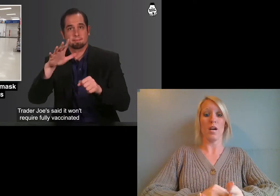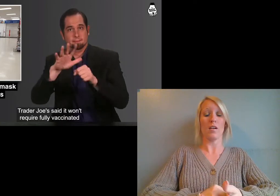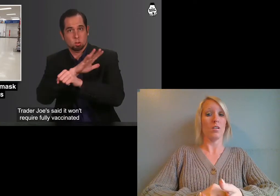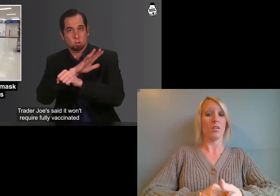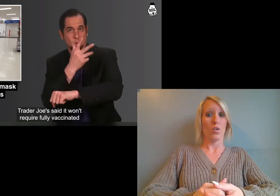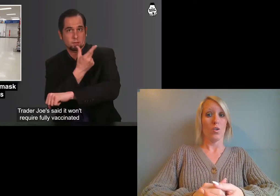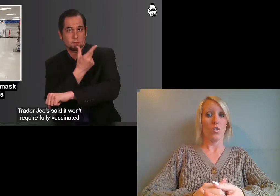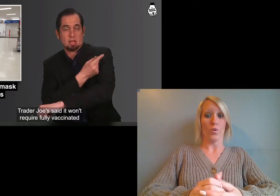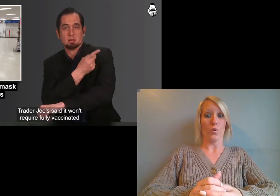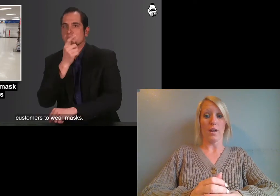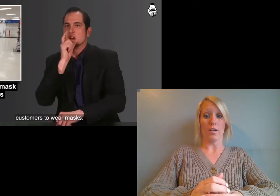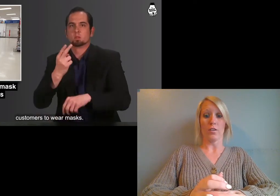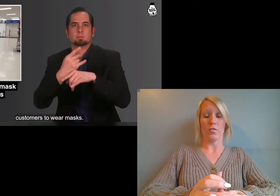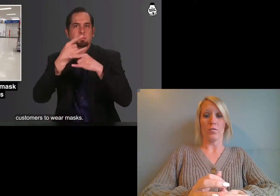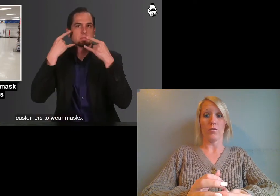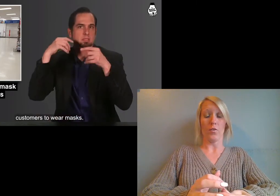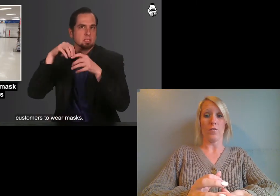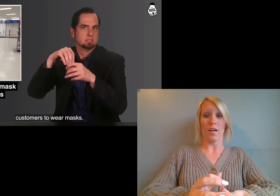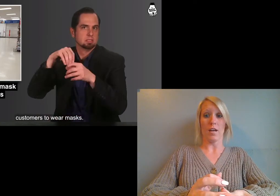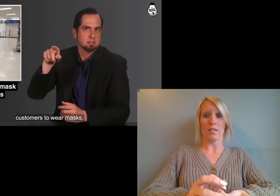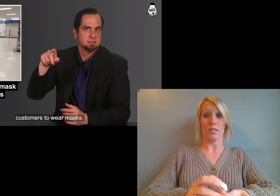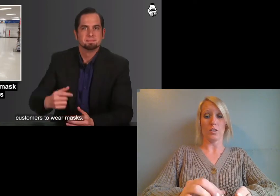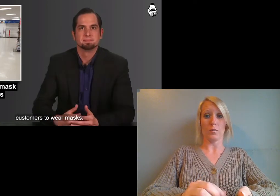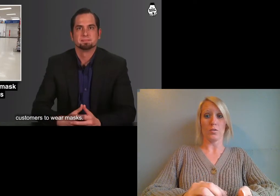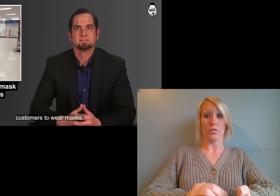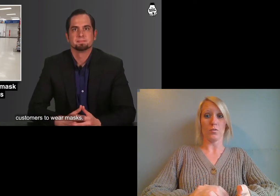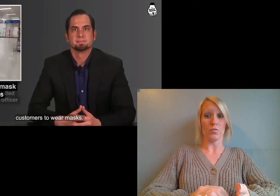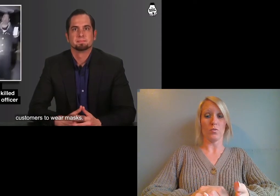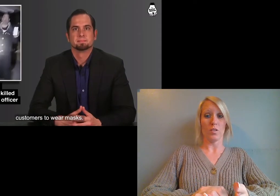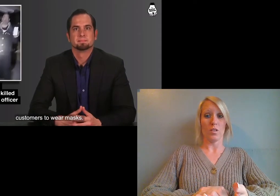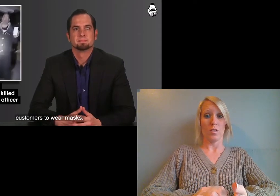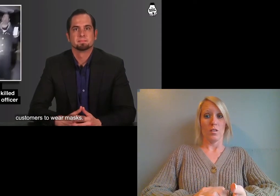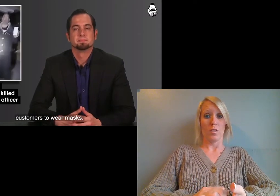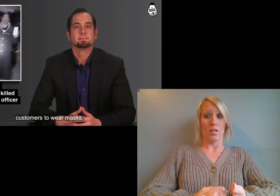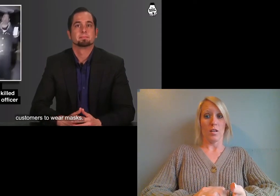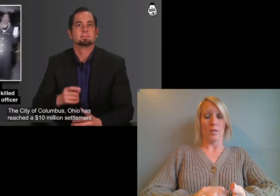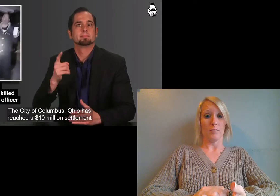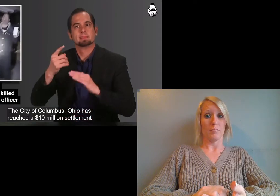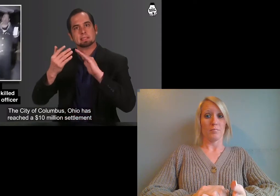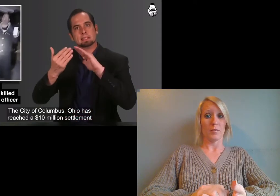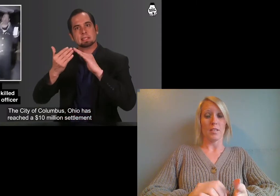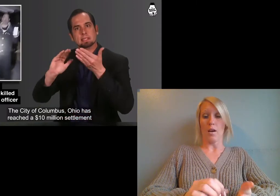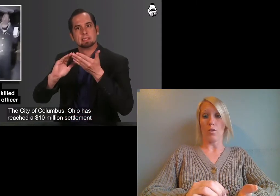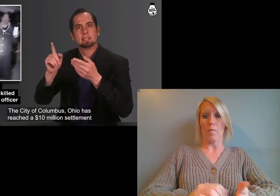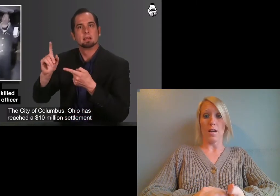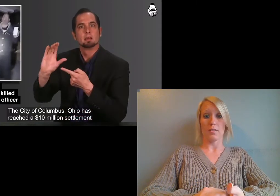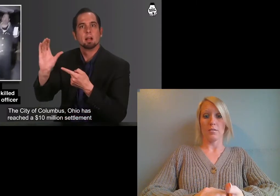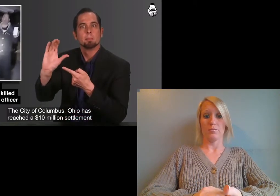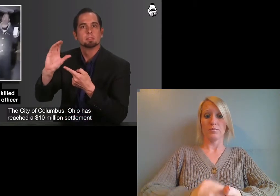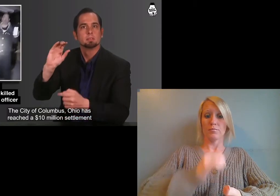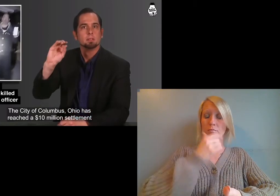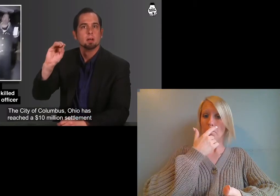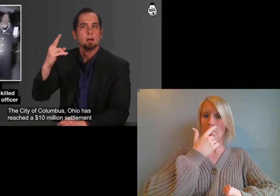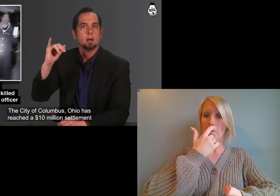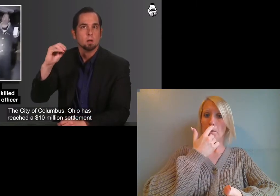it will not require fully vaccinated customers to not wear a